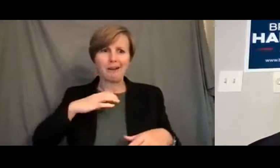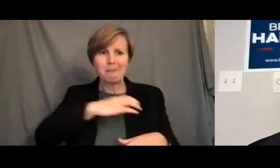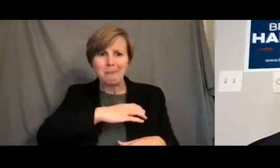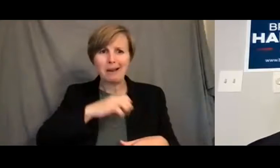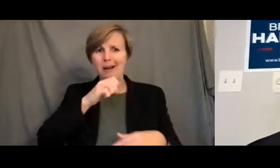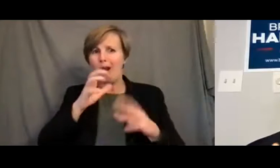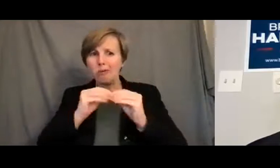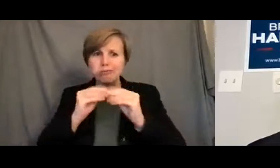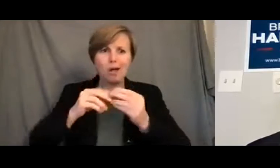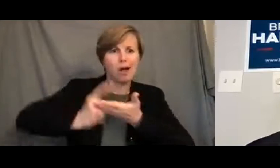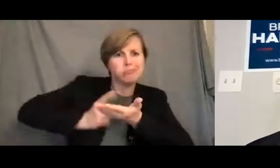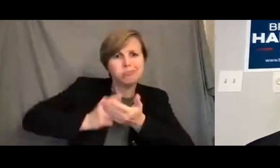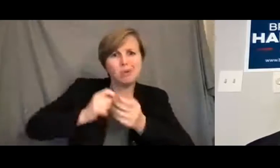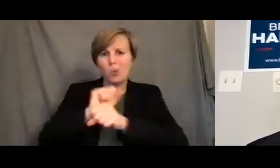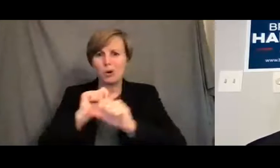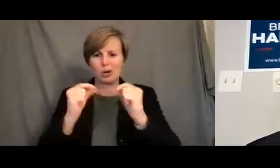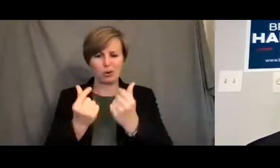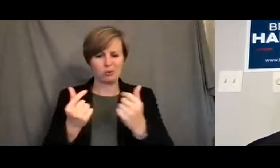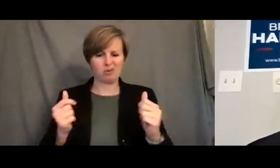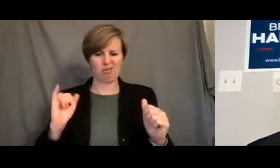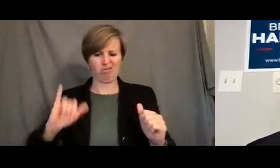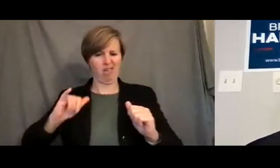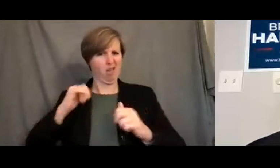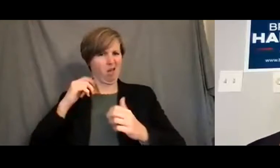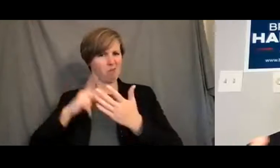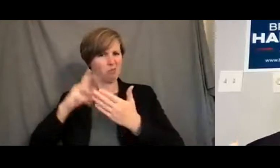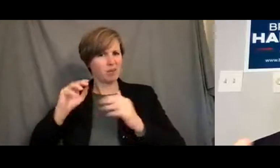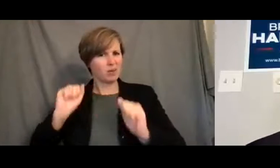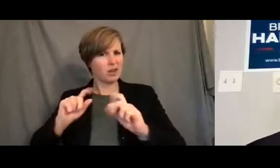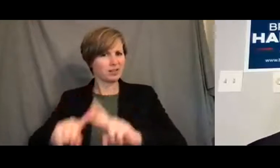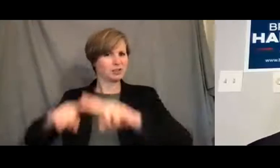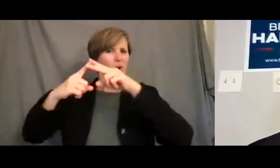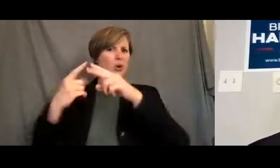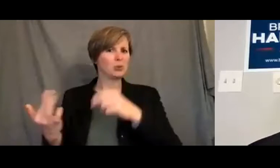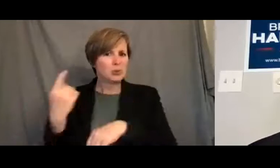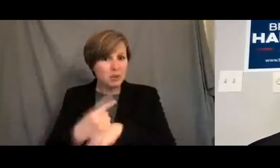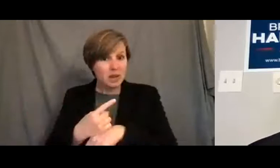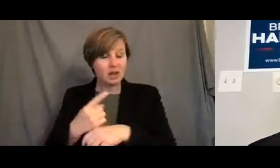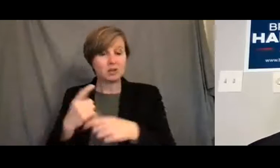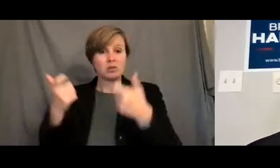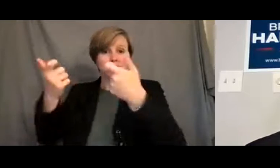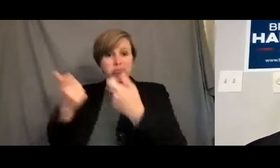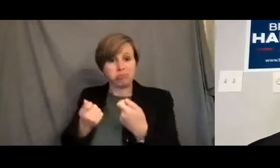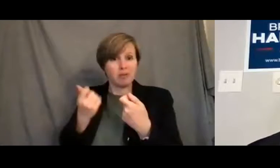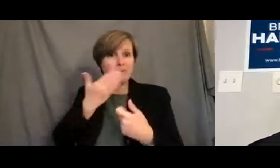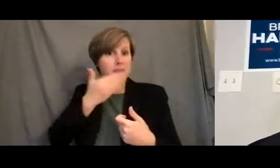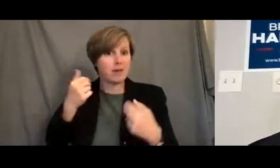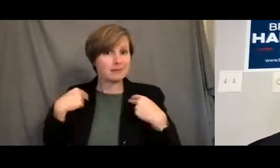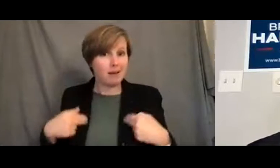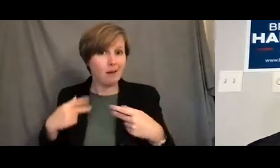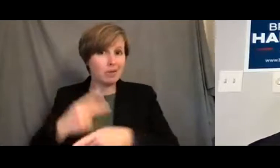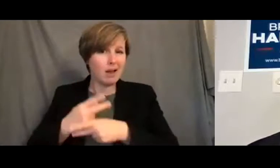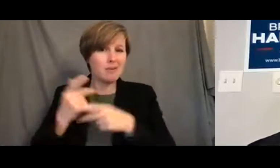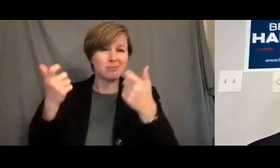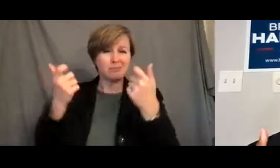of working groups. This is a problem we could implement today to help bring the best healthcare representatives, the best professionals